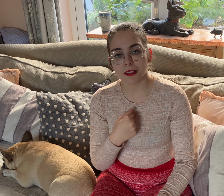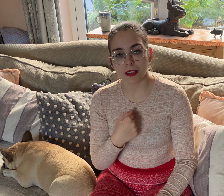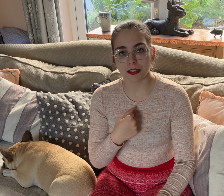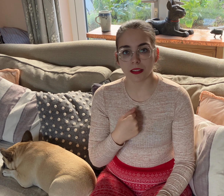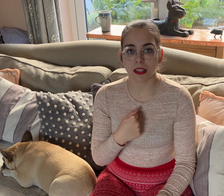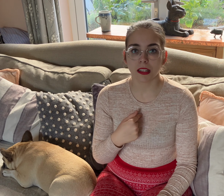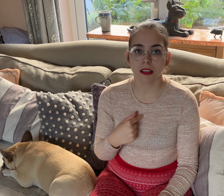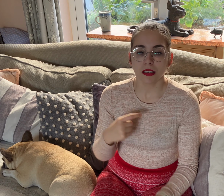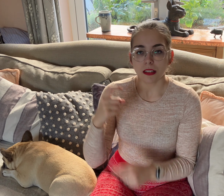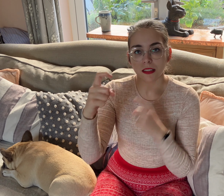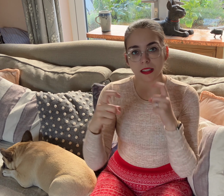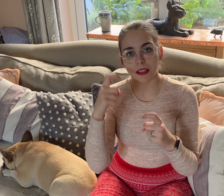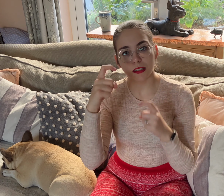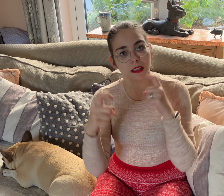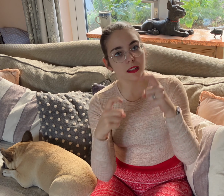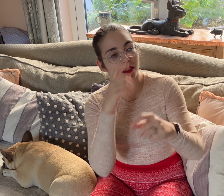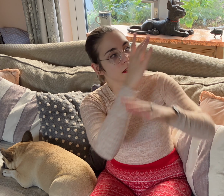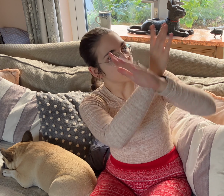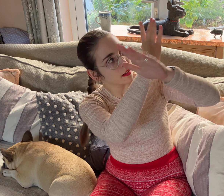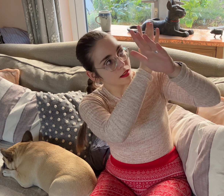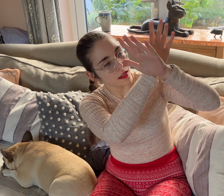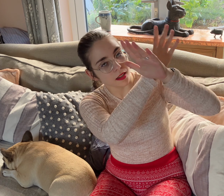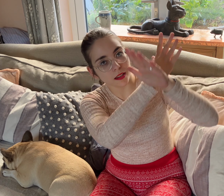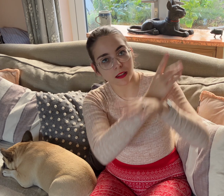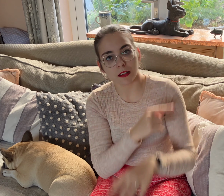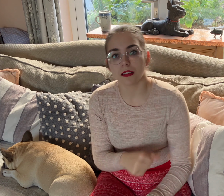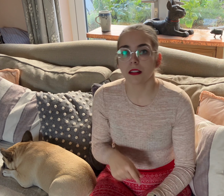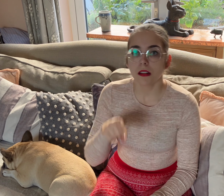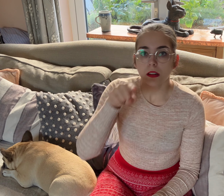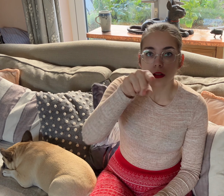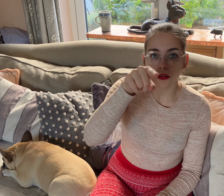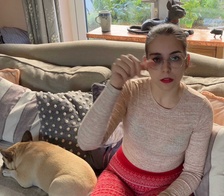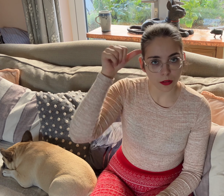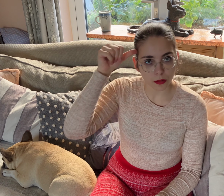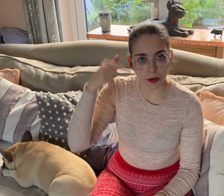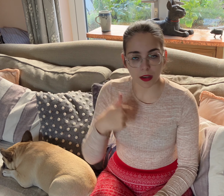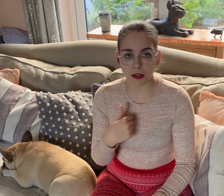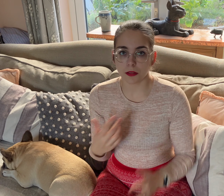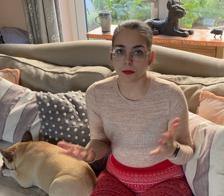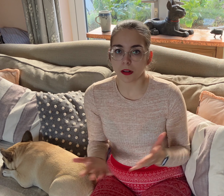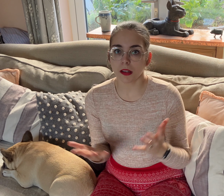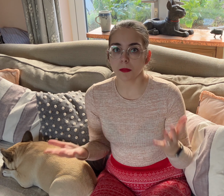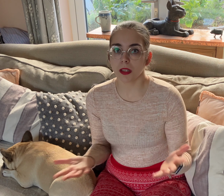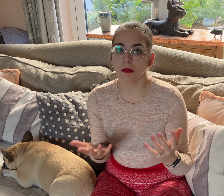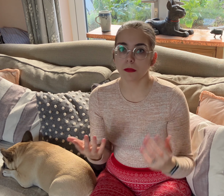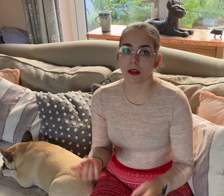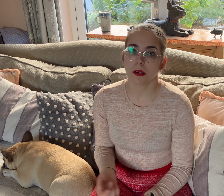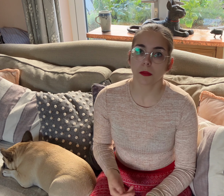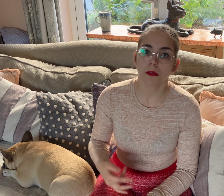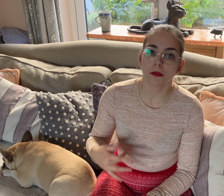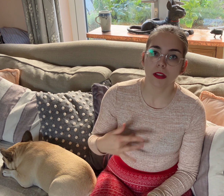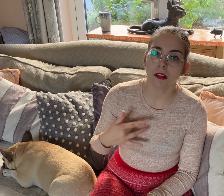seeking and hiding, seeking You know where to find me baby feeling.